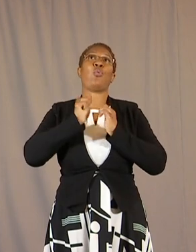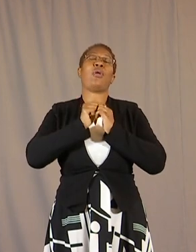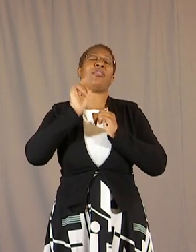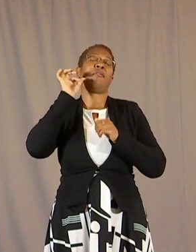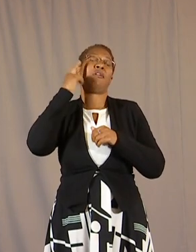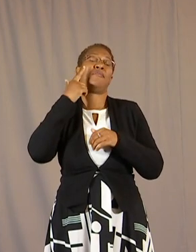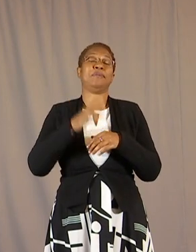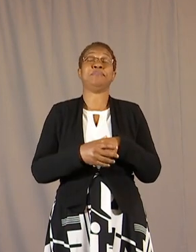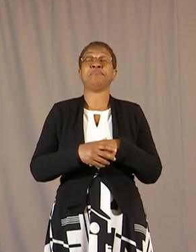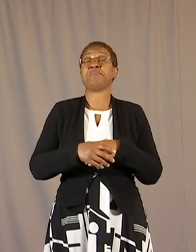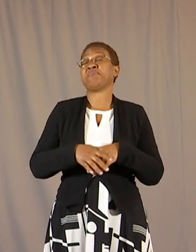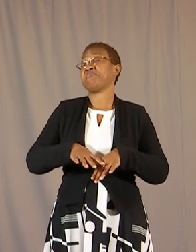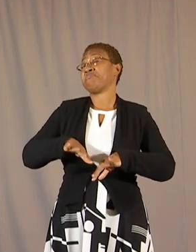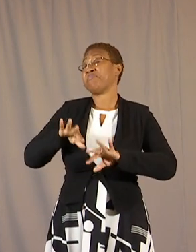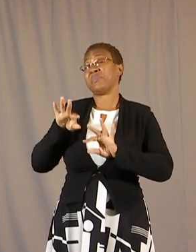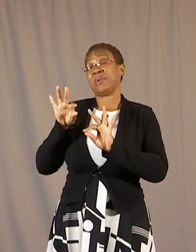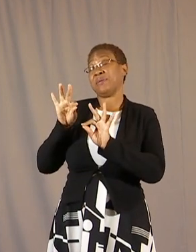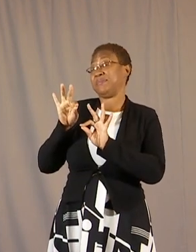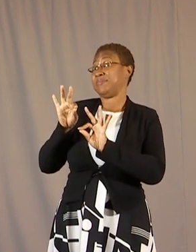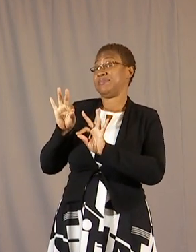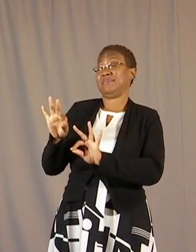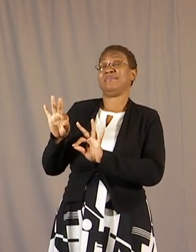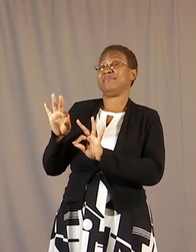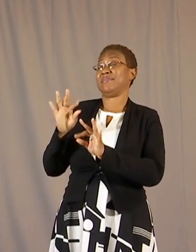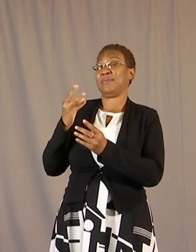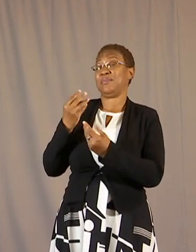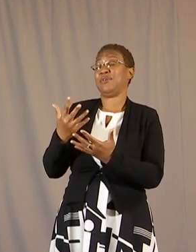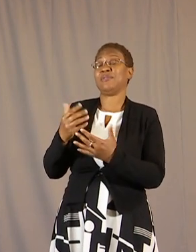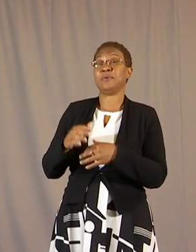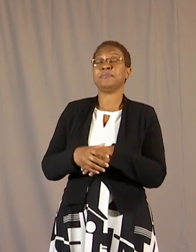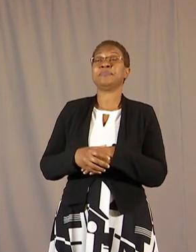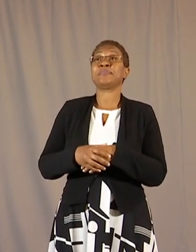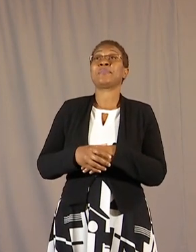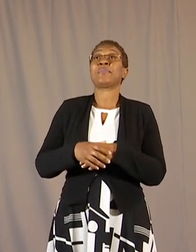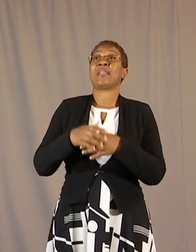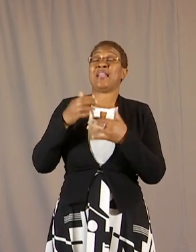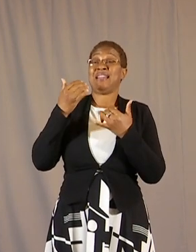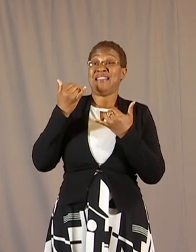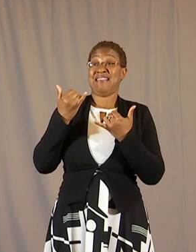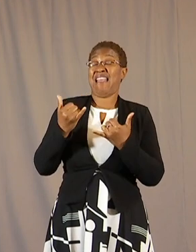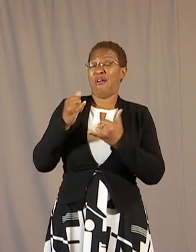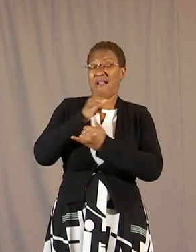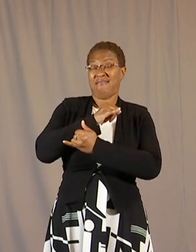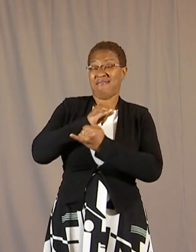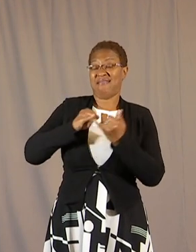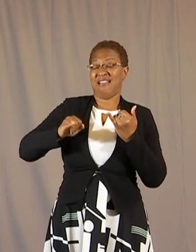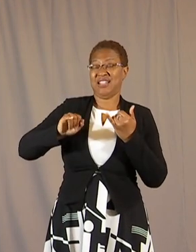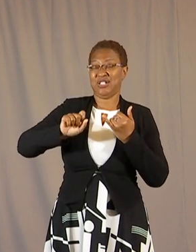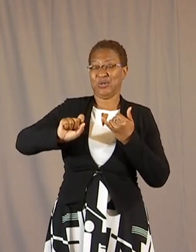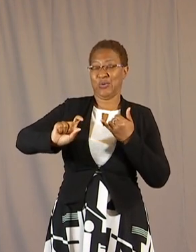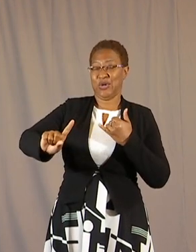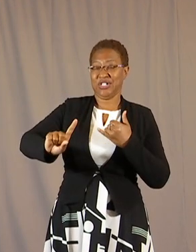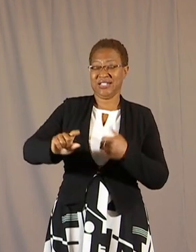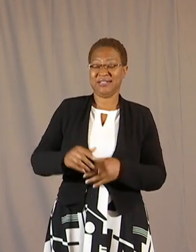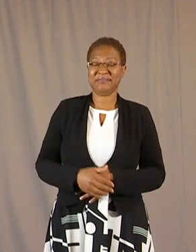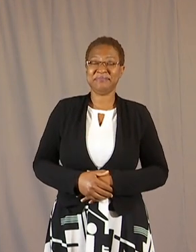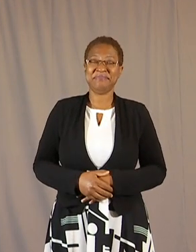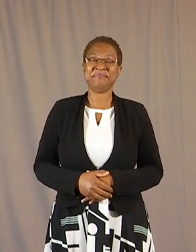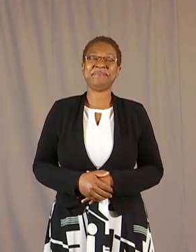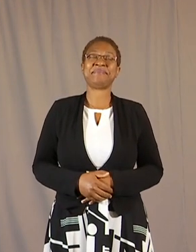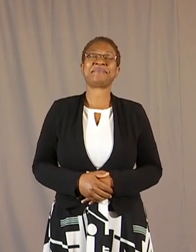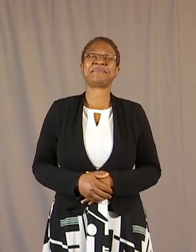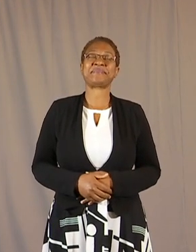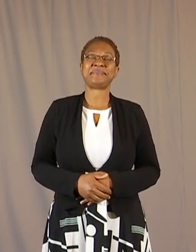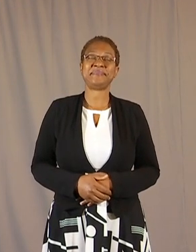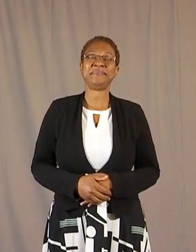Beautifully said. I think you have transitioned us, Brenda, to our last question in a very organic way.